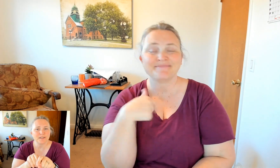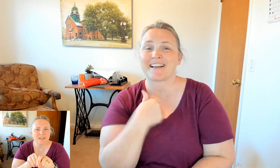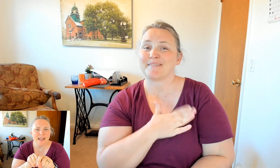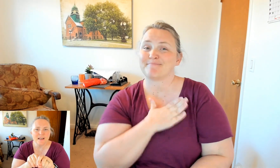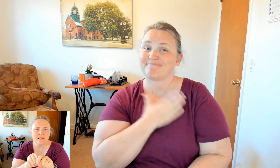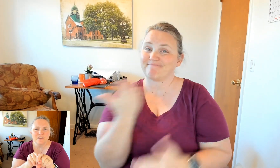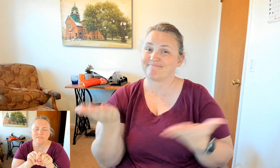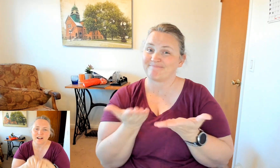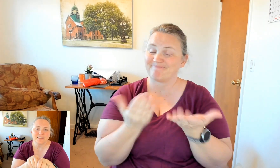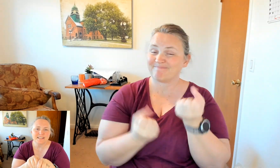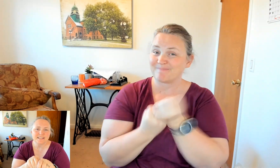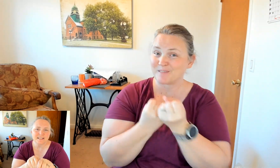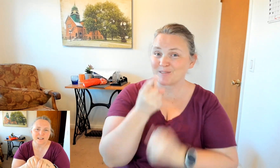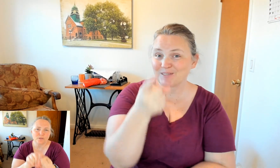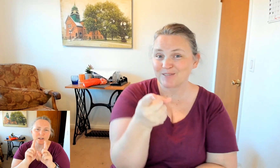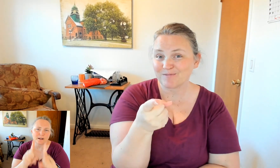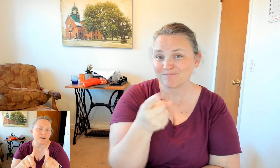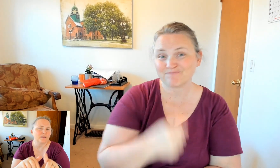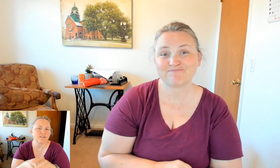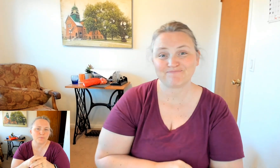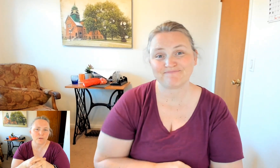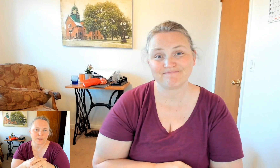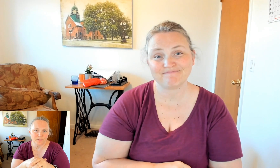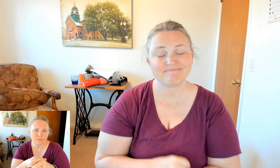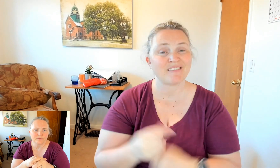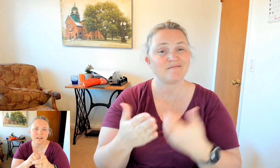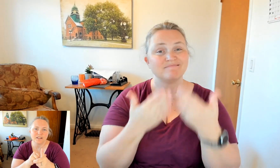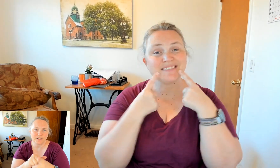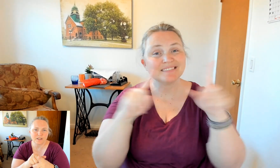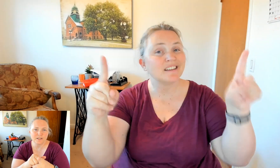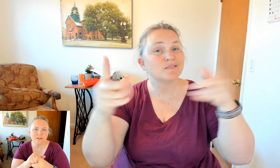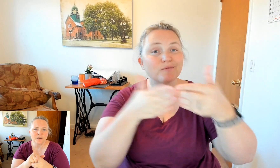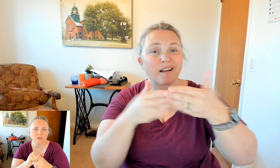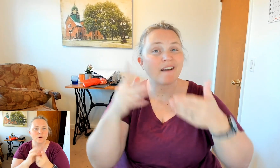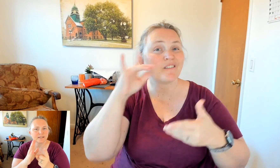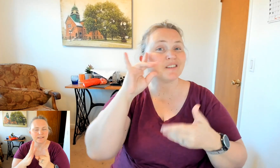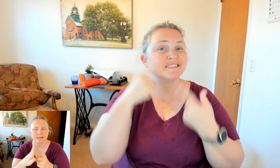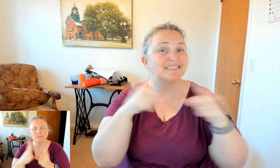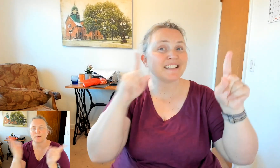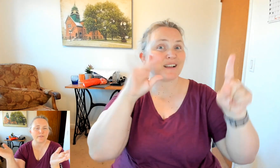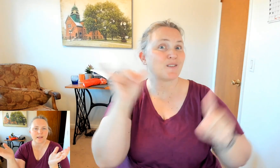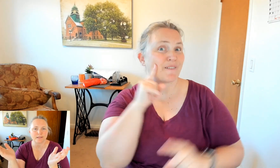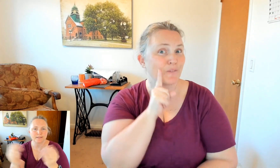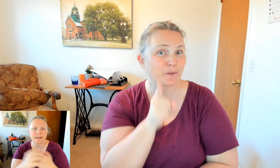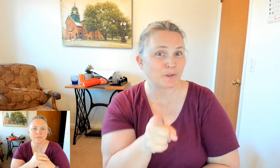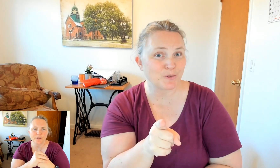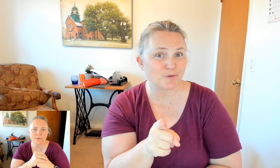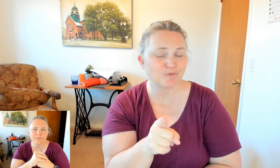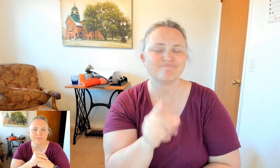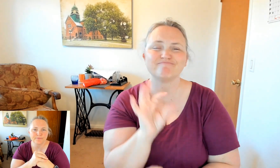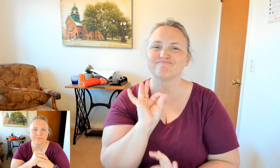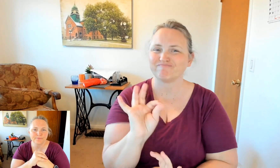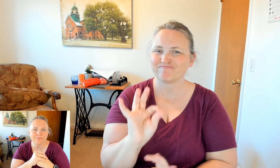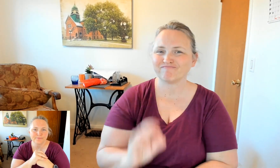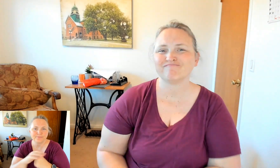Dr. Kimberly J. Hale, faculty success coach, and I'm here to support you achieve tenure or success, whatever that looks like for you.